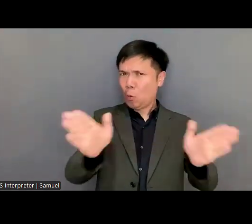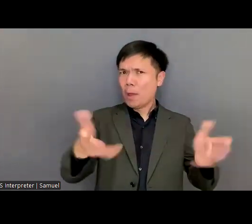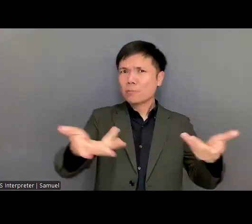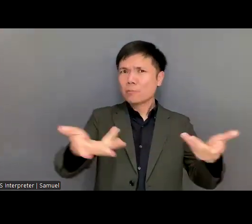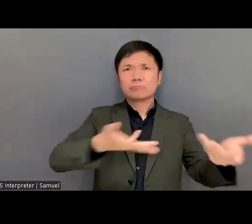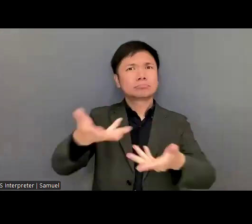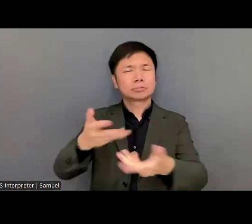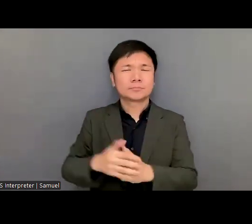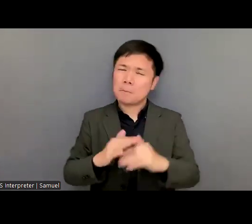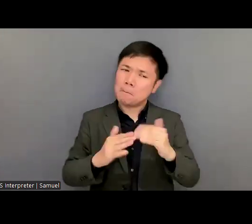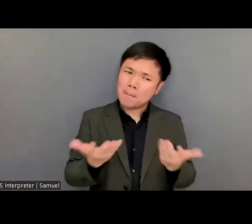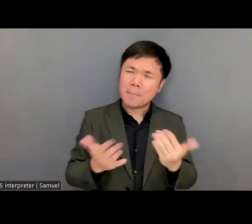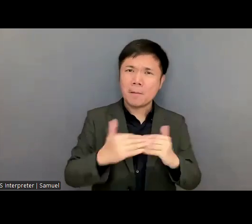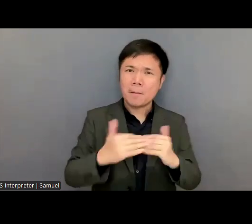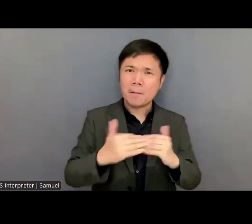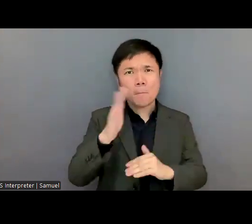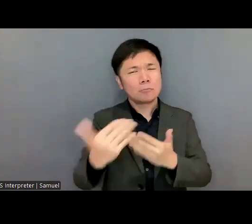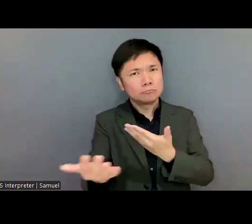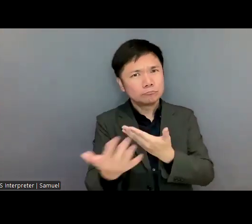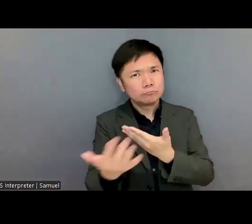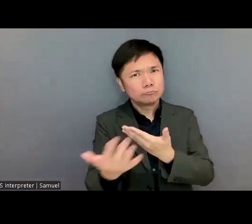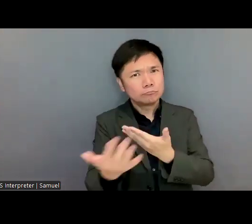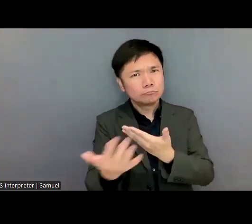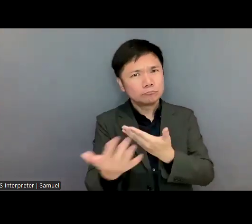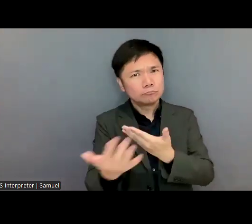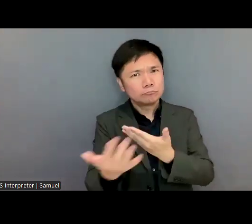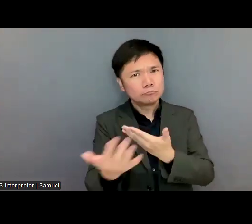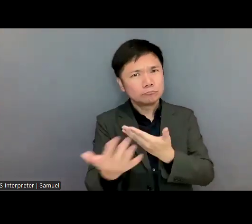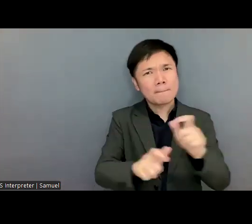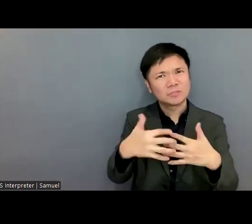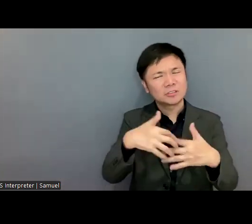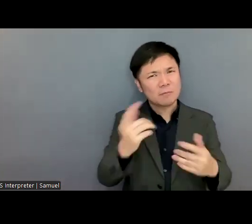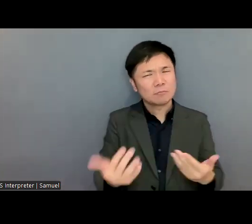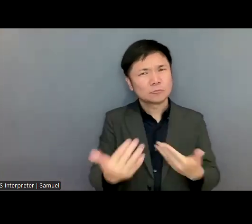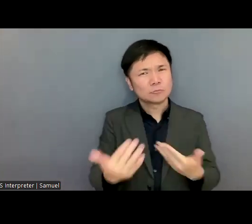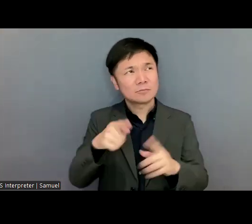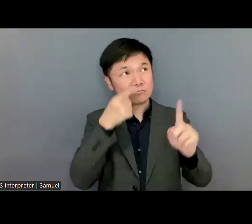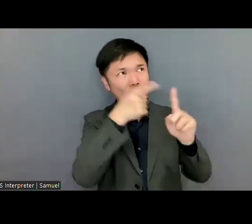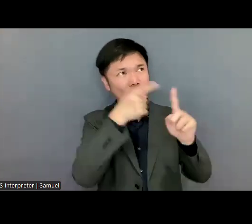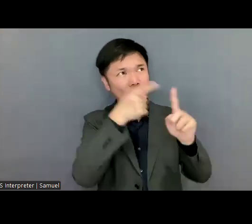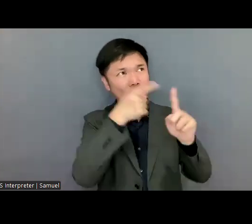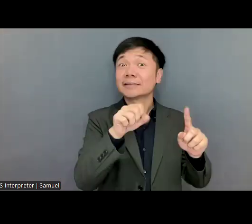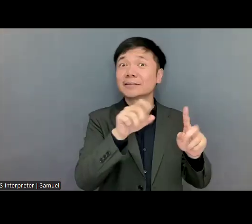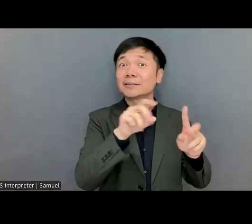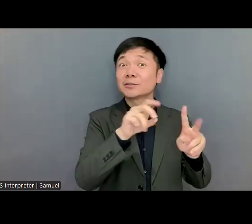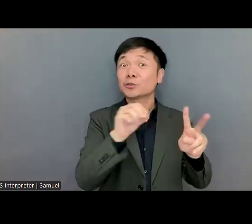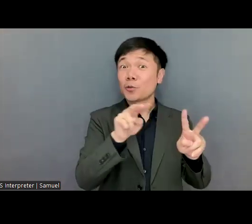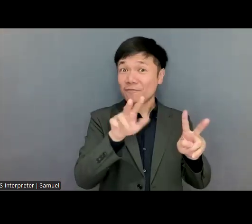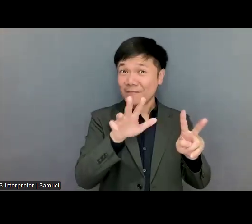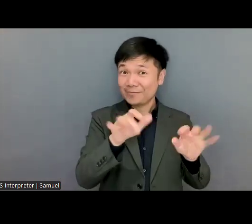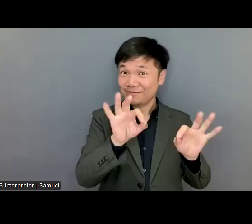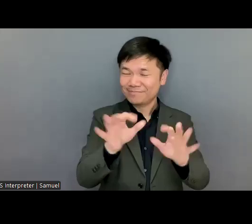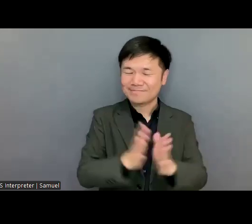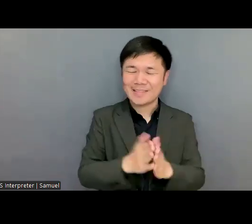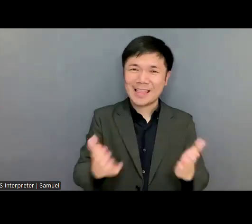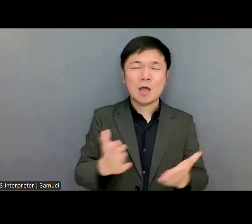possible engagement of Indigenous persons with disabilities during this GDS 2025. Okay, I don't know if before going to break,